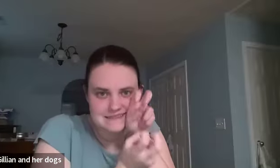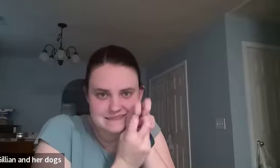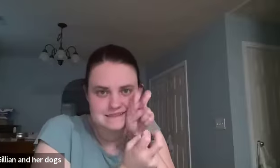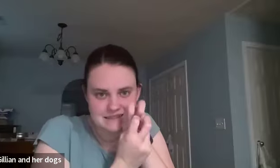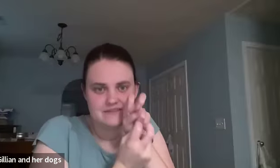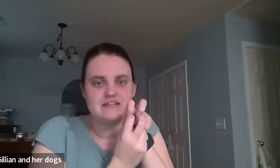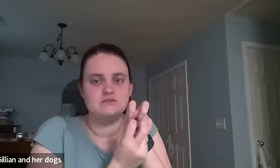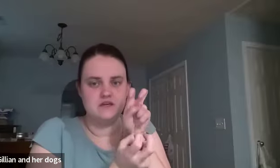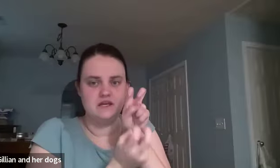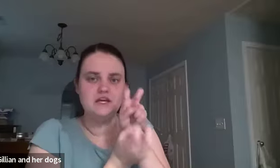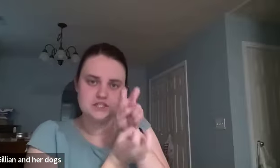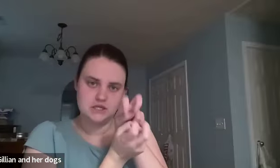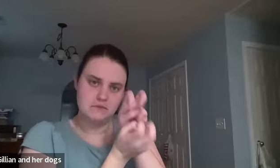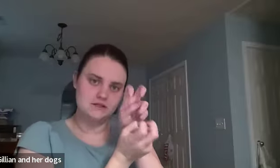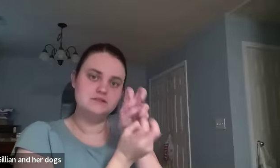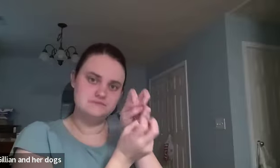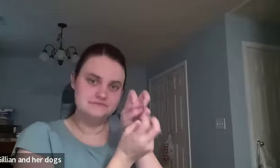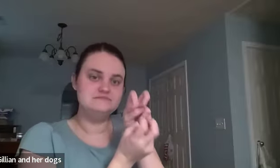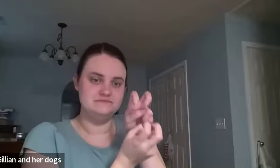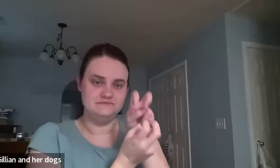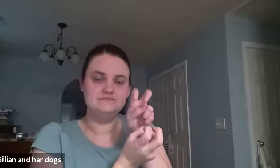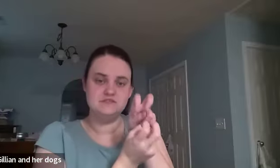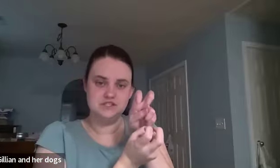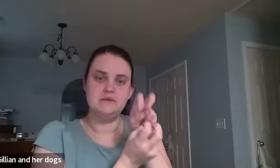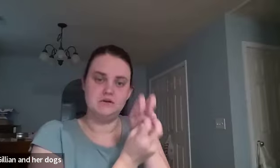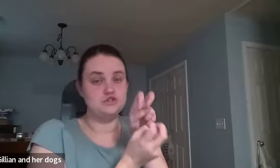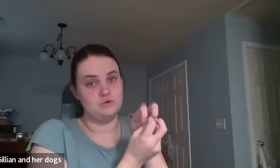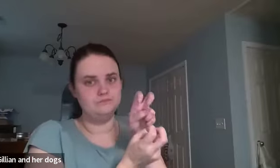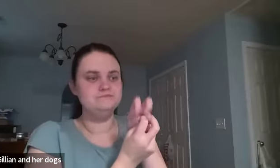bite, that sort of thing. Chipmunk. hmm Chipmunk or squirrel.